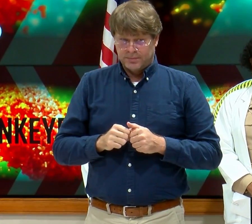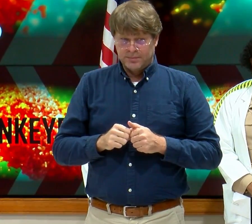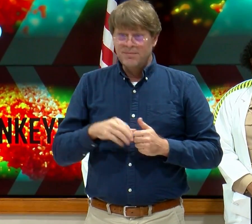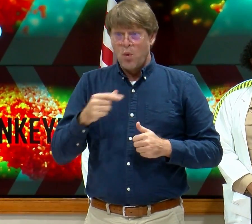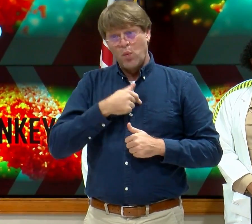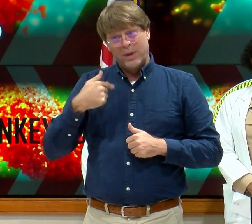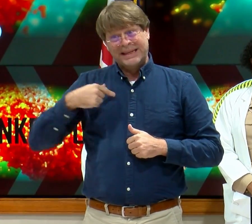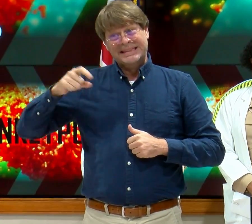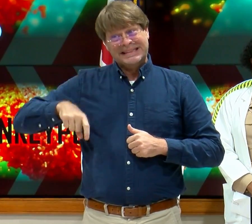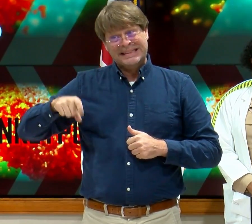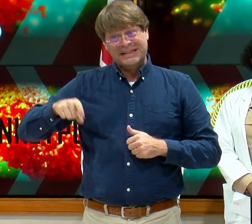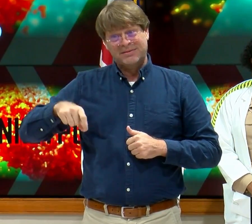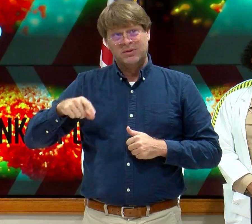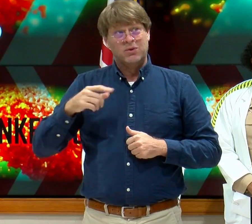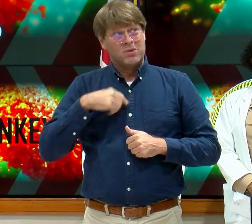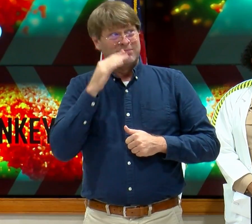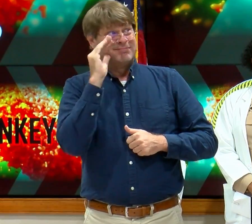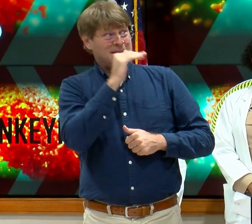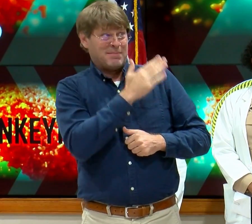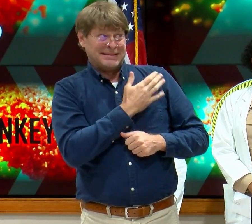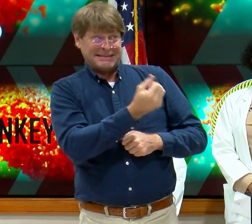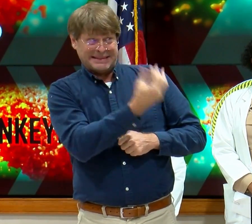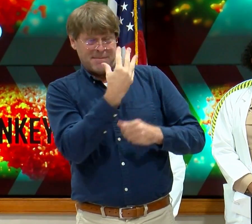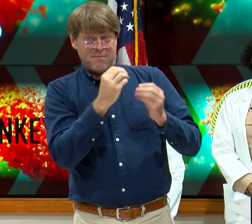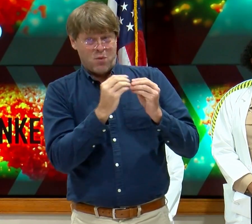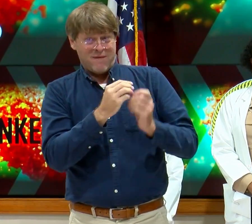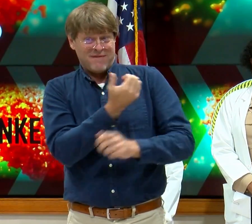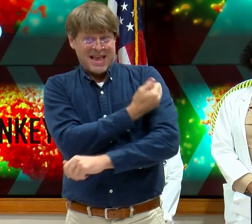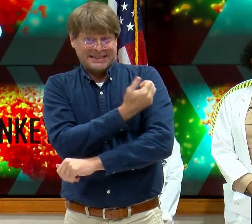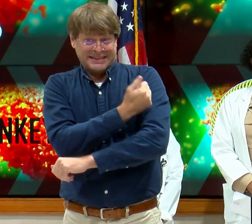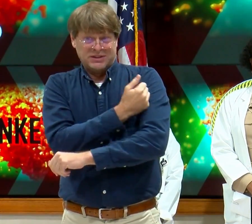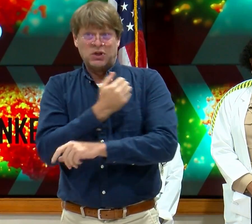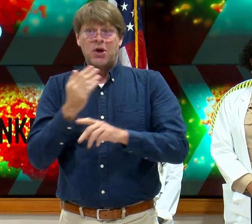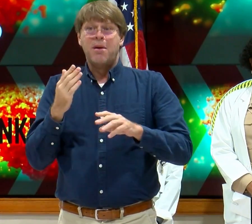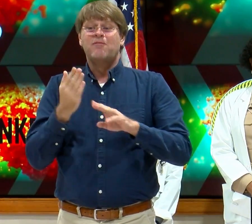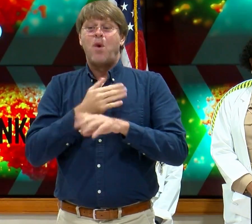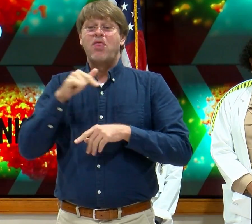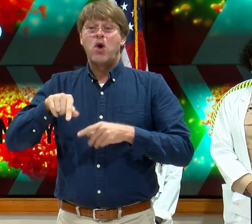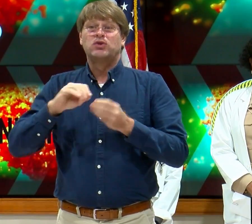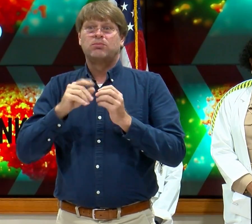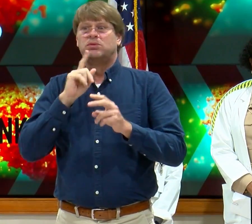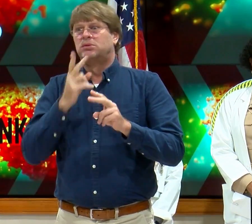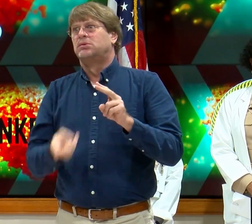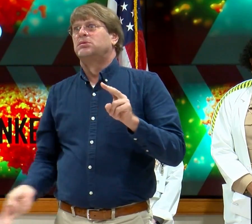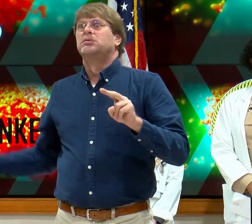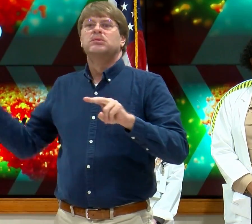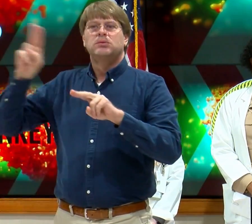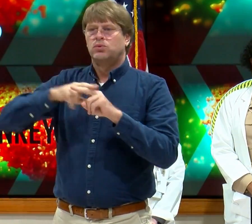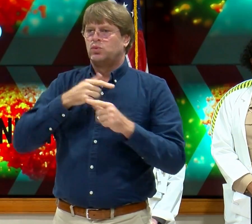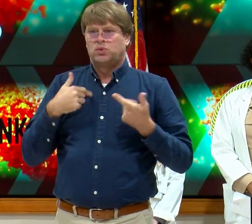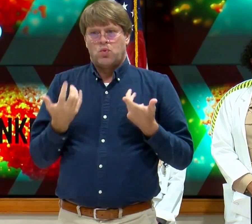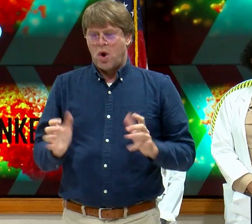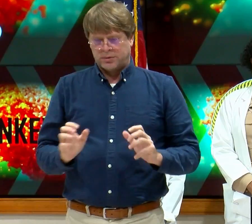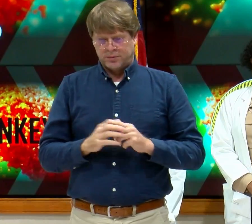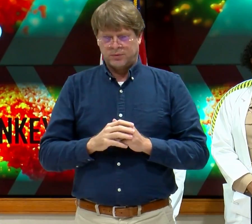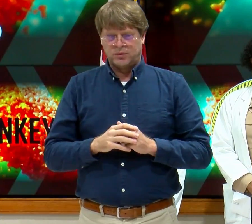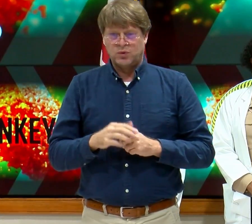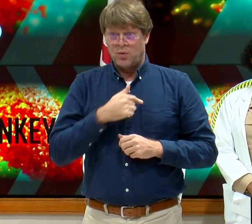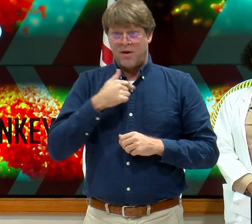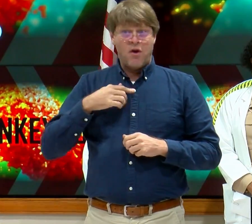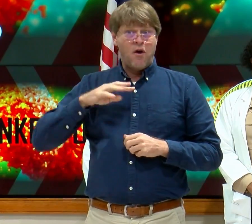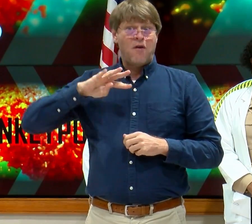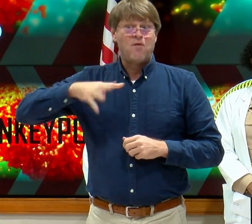need them to please send us more vaccines before the numbers exponentially increase. We are the